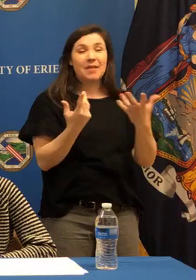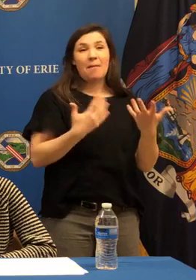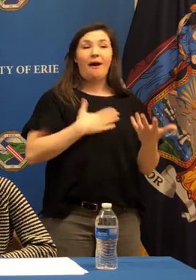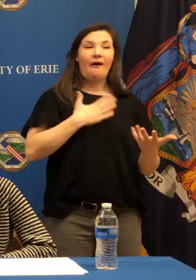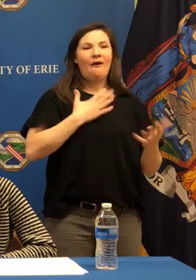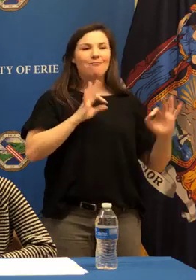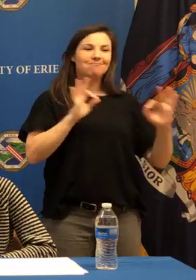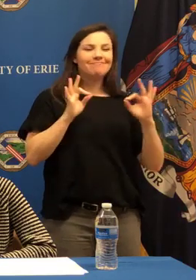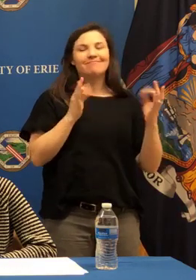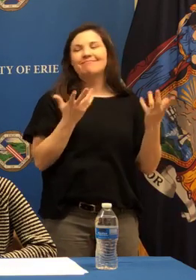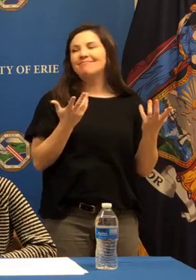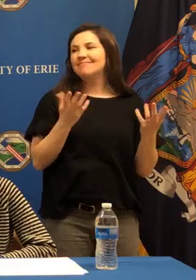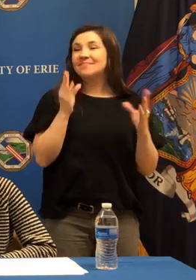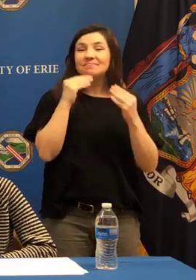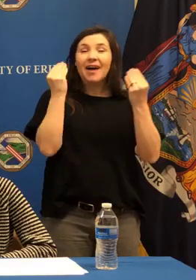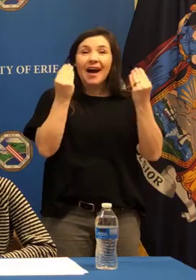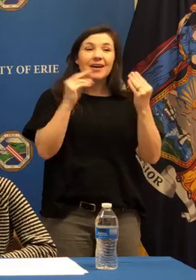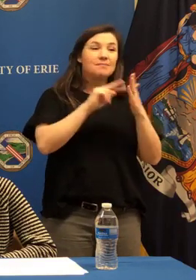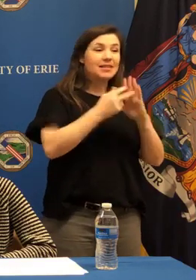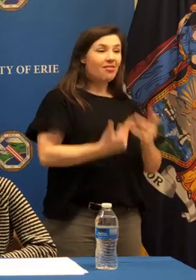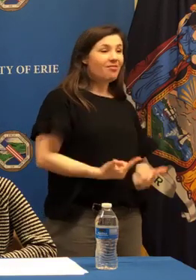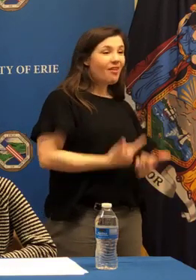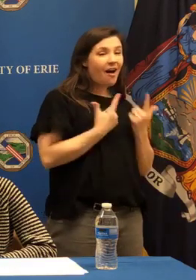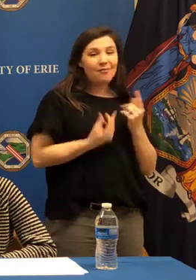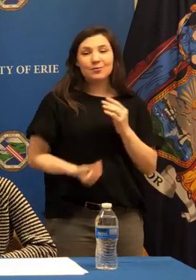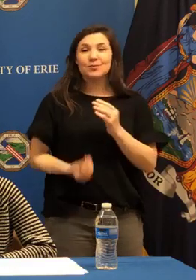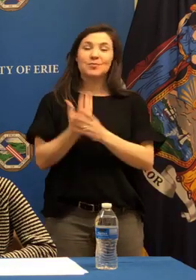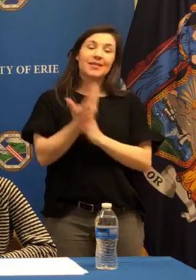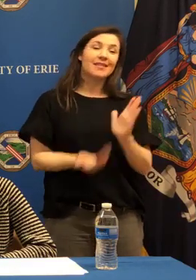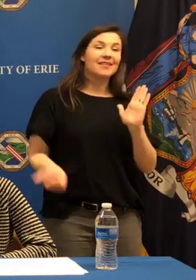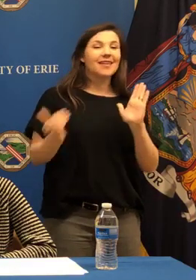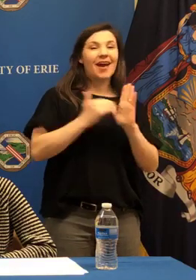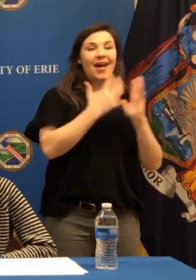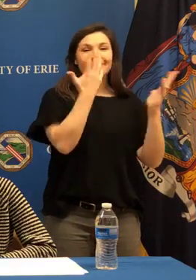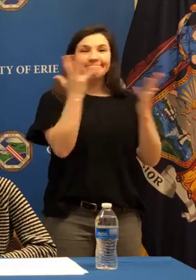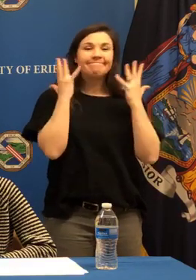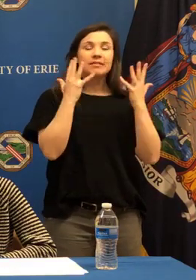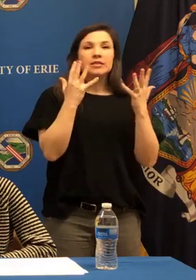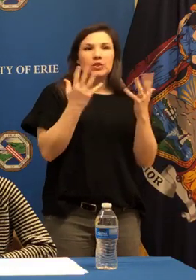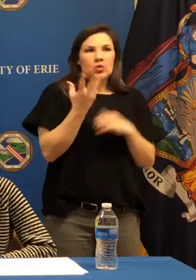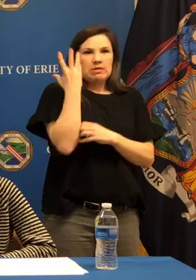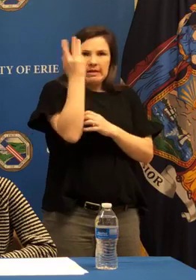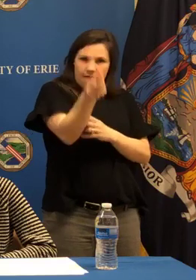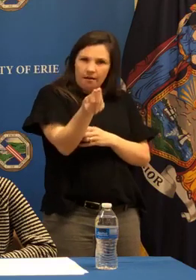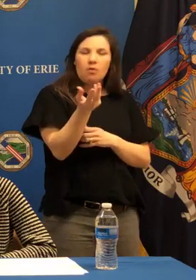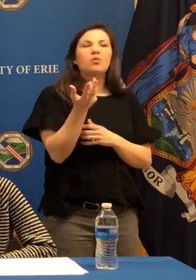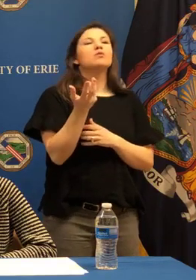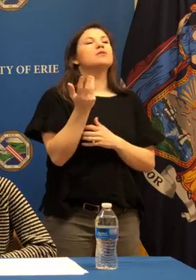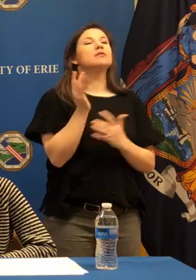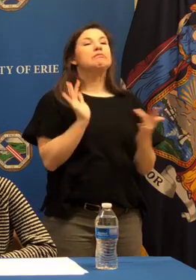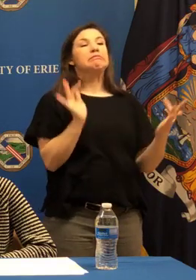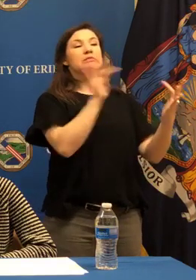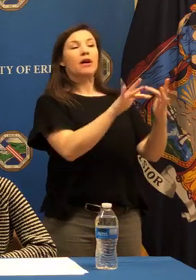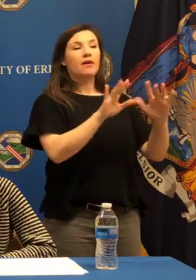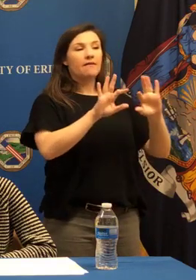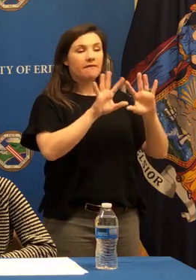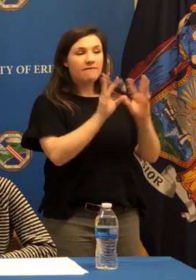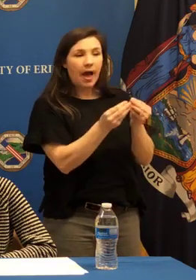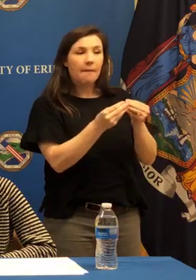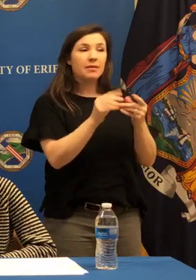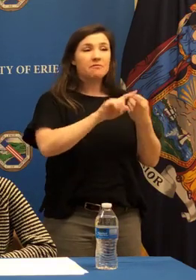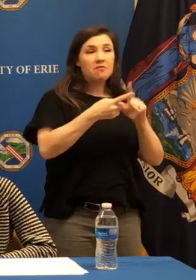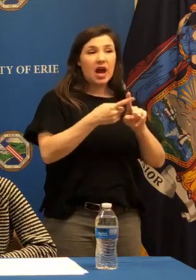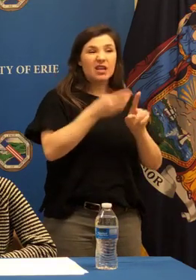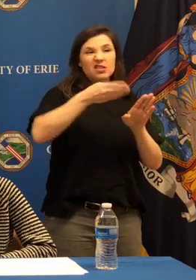me smile because we know life in spring is returning. So we want people to ensure that you get out there, reach out to your family, friends, and neighbors.